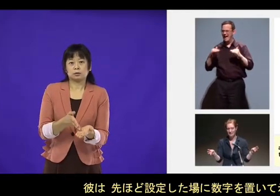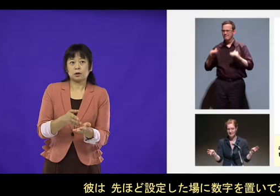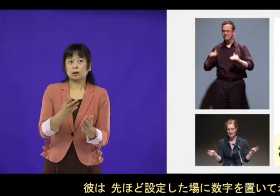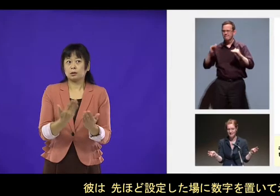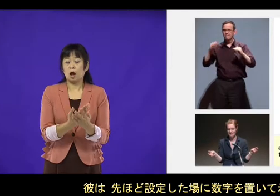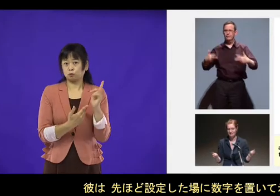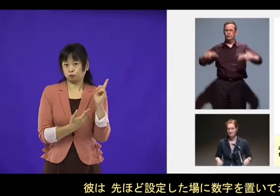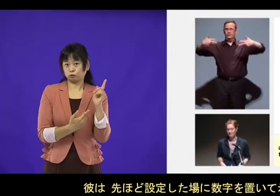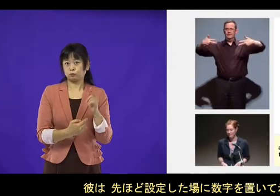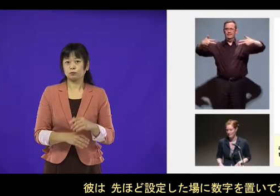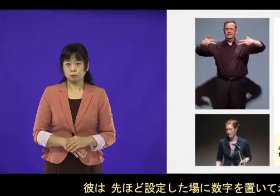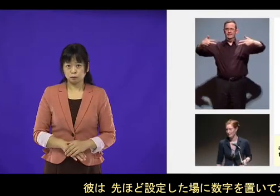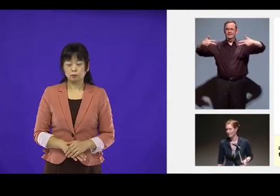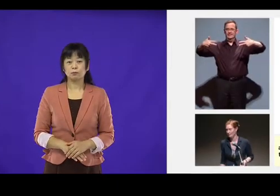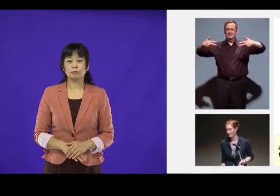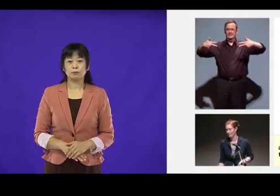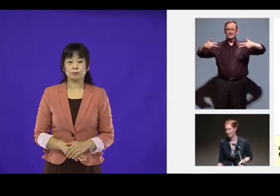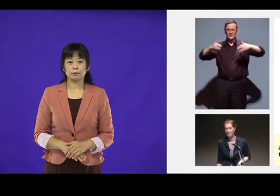these locations.